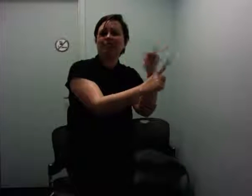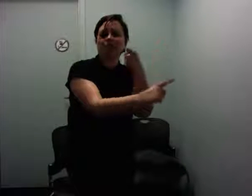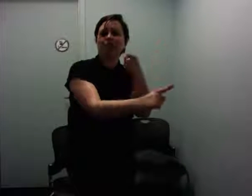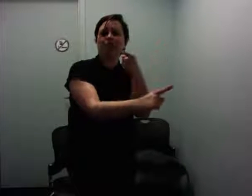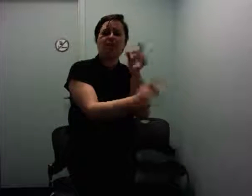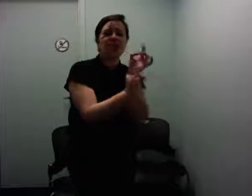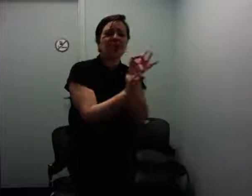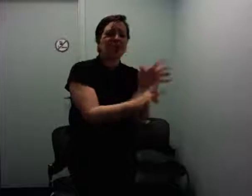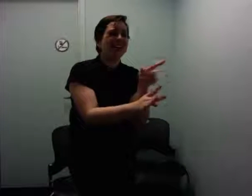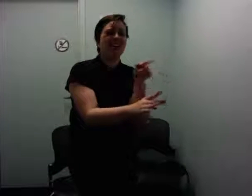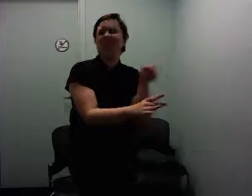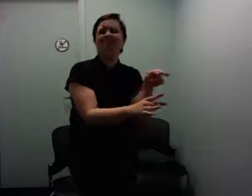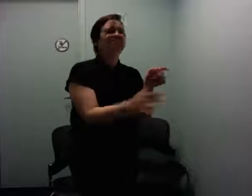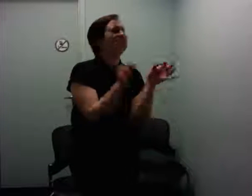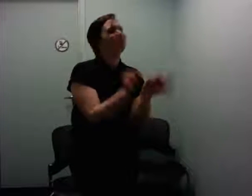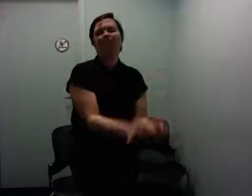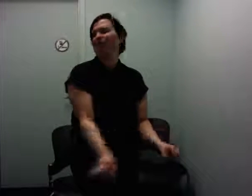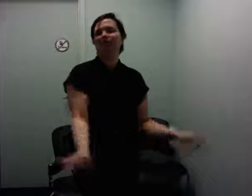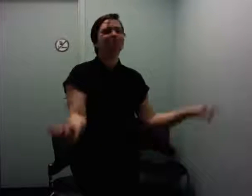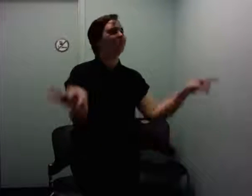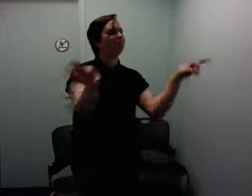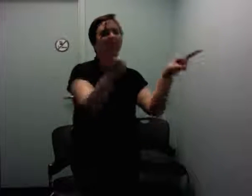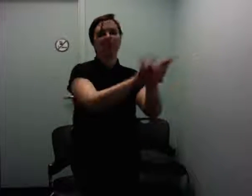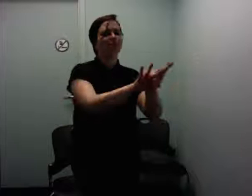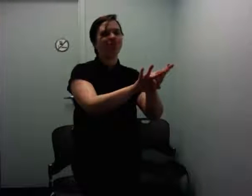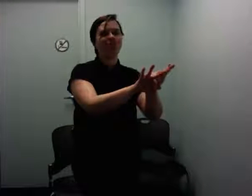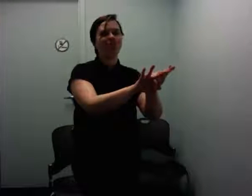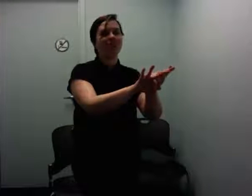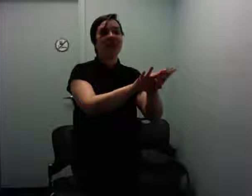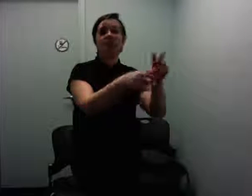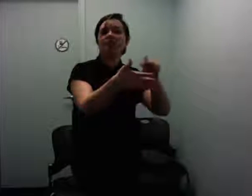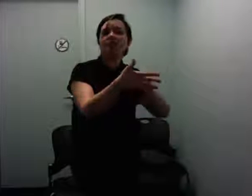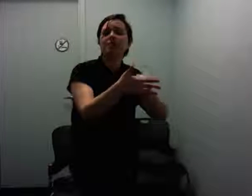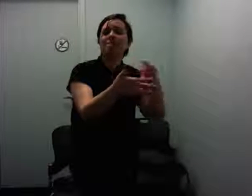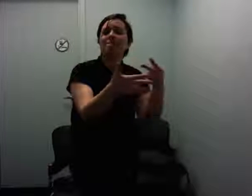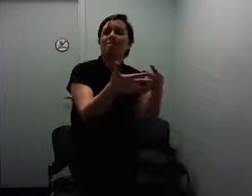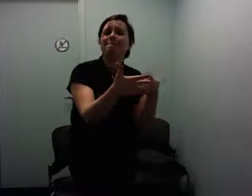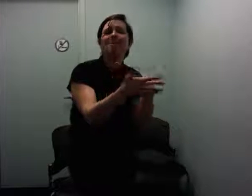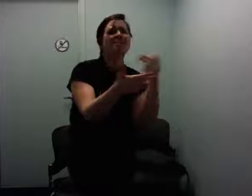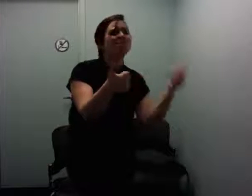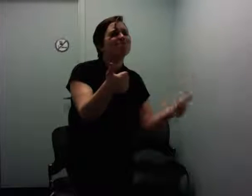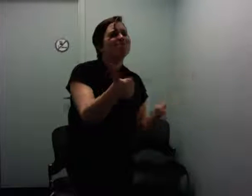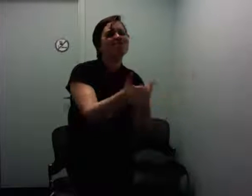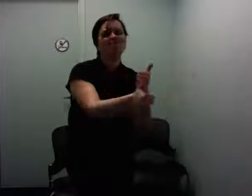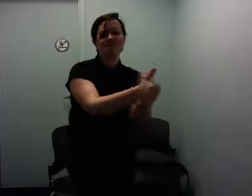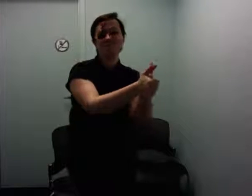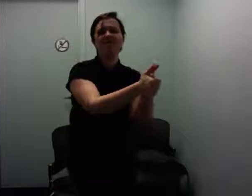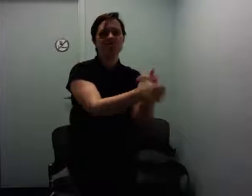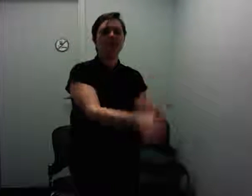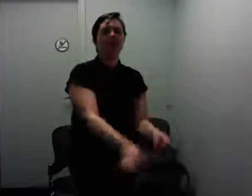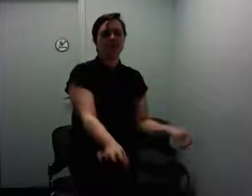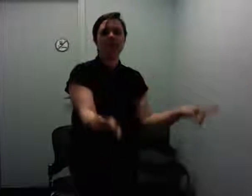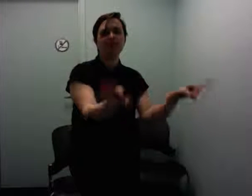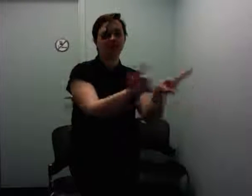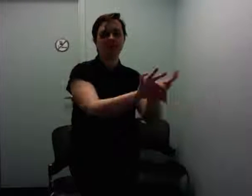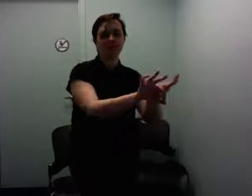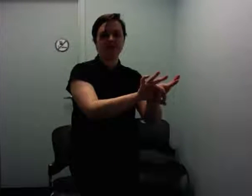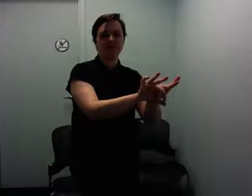important. It's the idea and the ambition behind it. Because not all women have